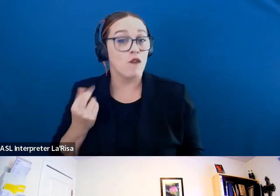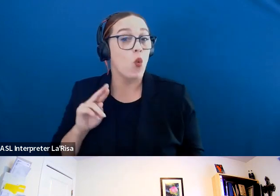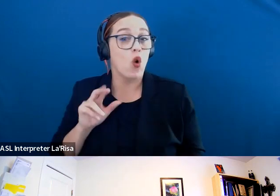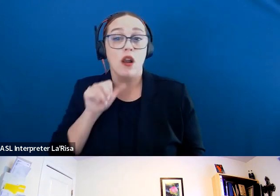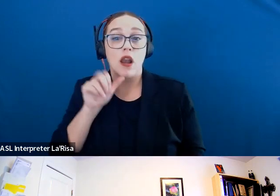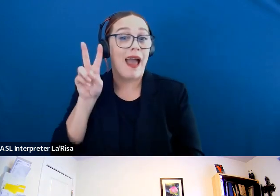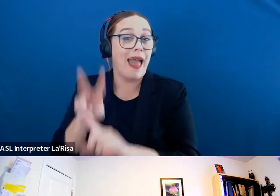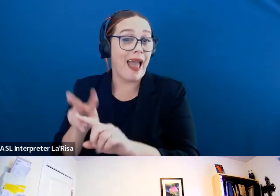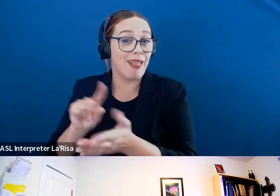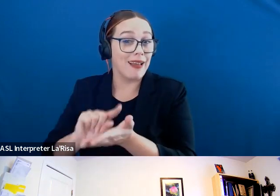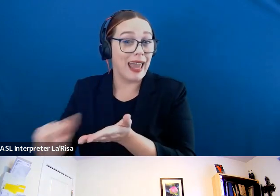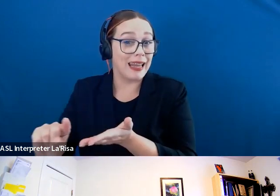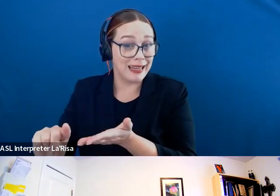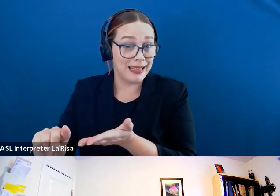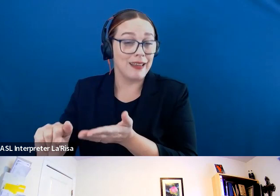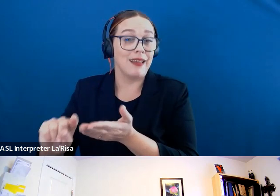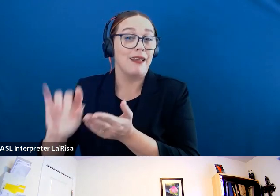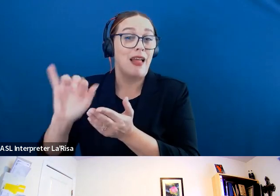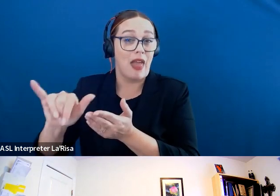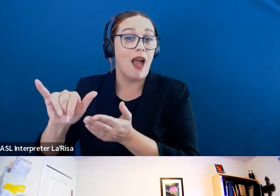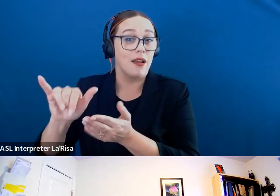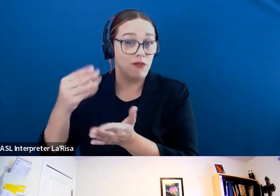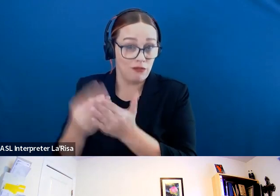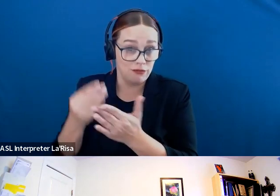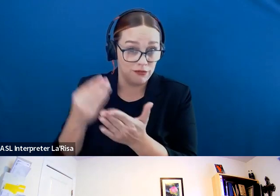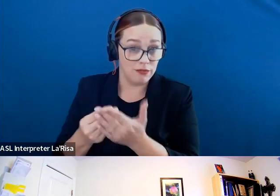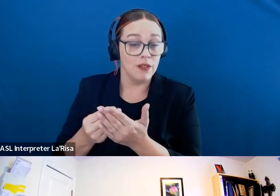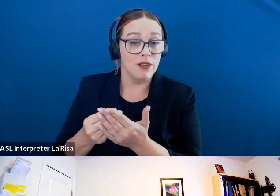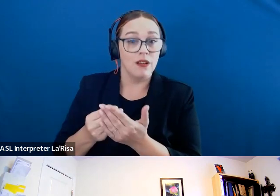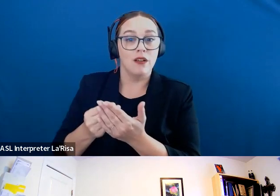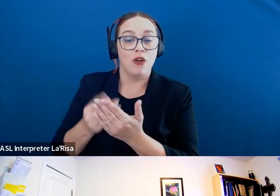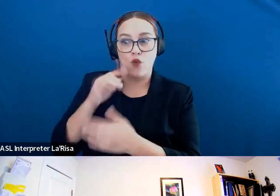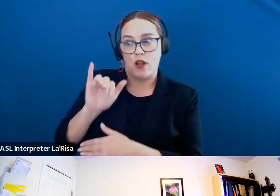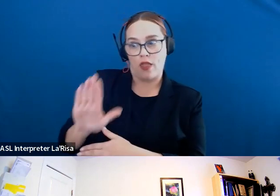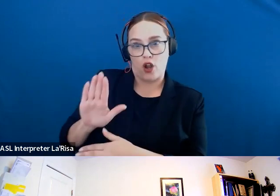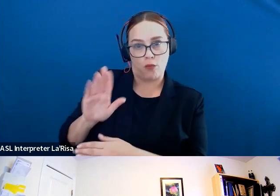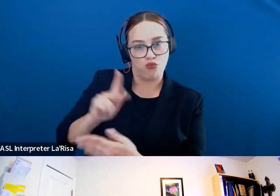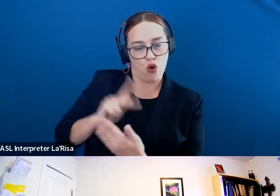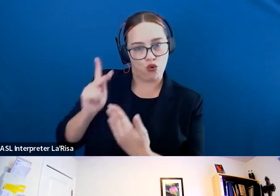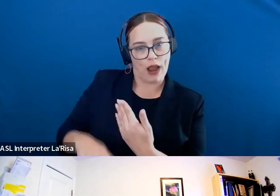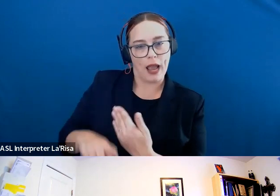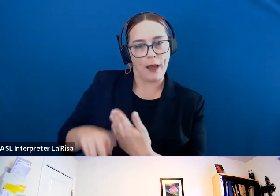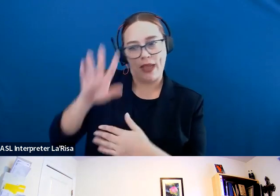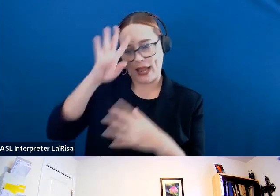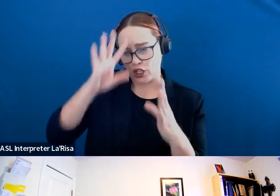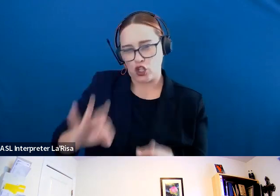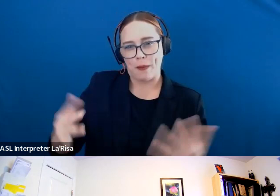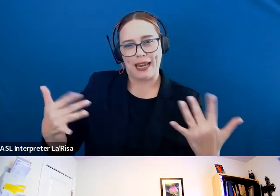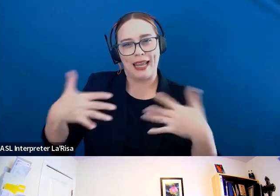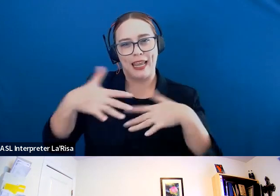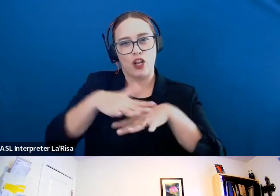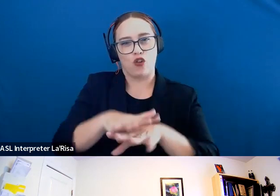resources for their employment program. They determined that they need to integrate employment into their program procedures